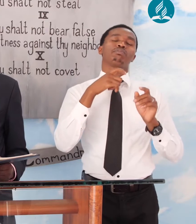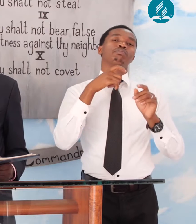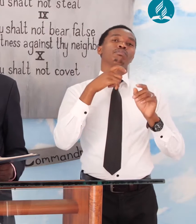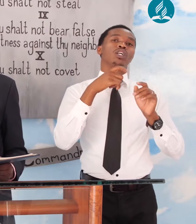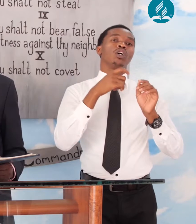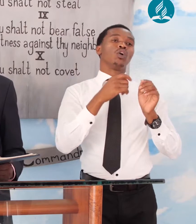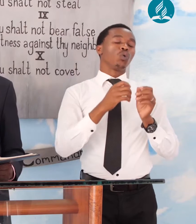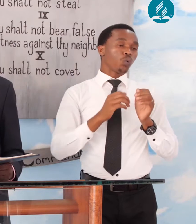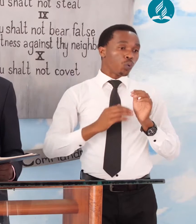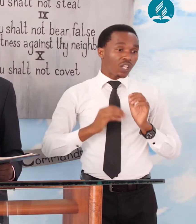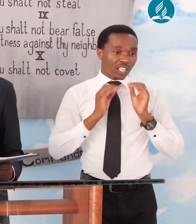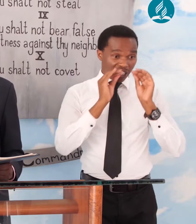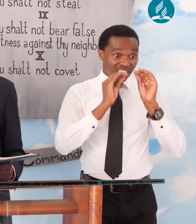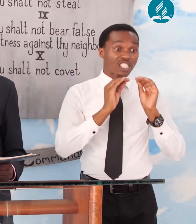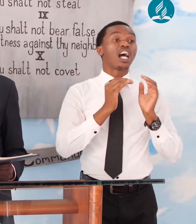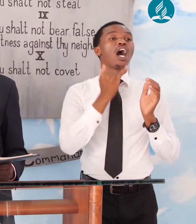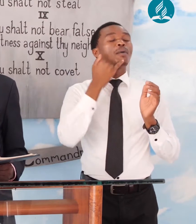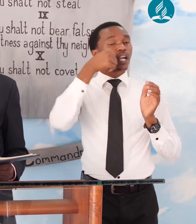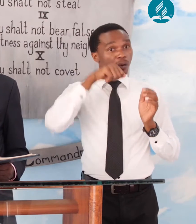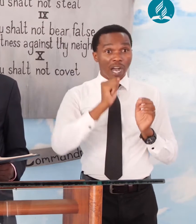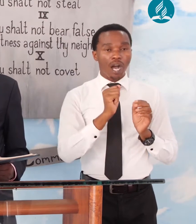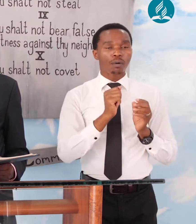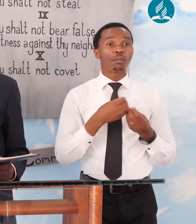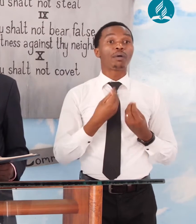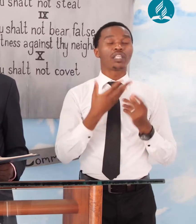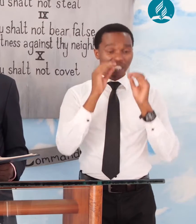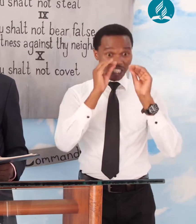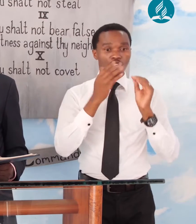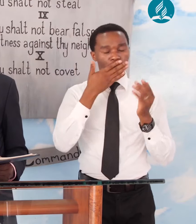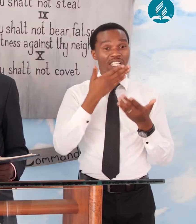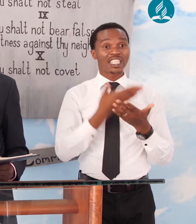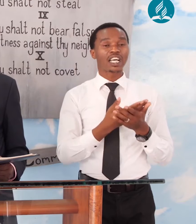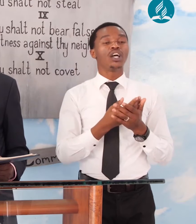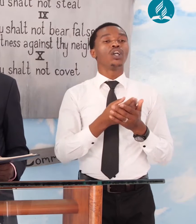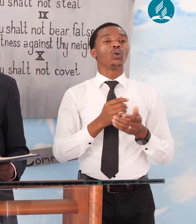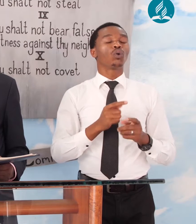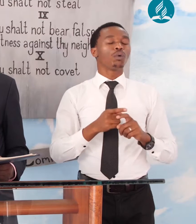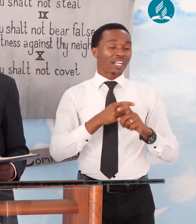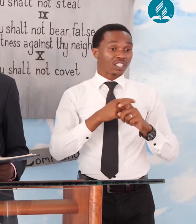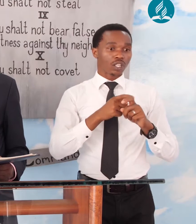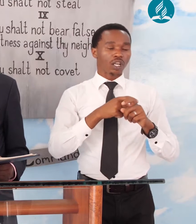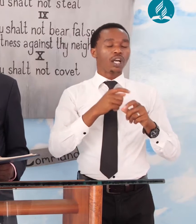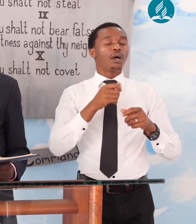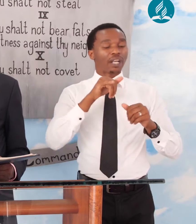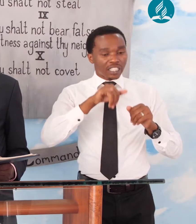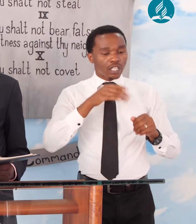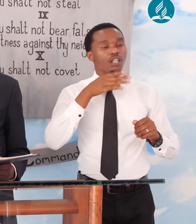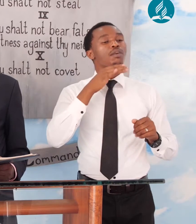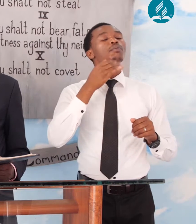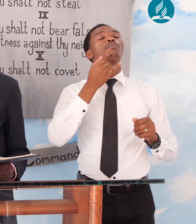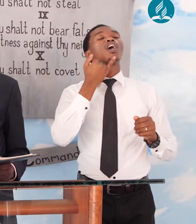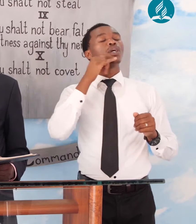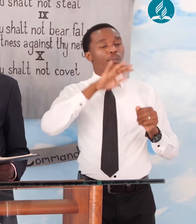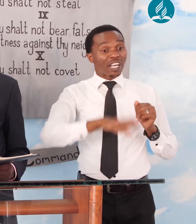parents should direct the instruction and training of their children while very young to the end that they may